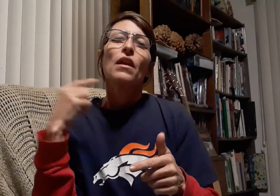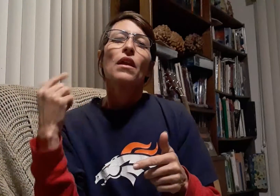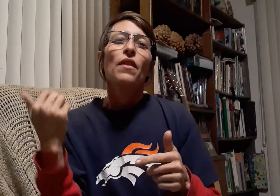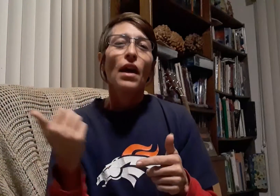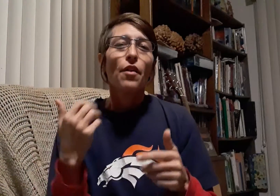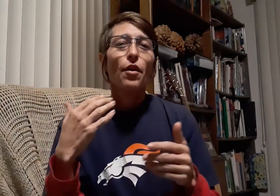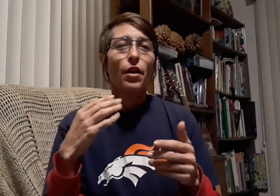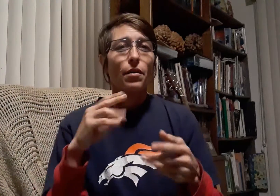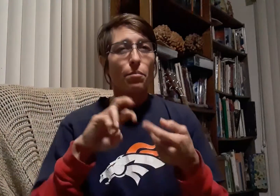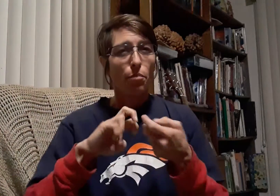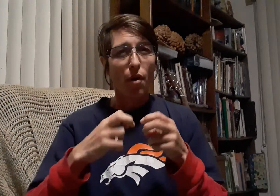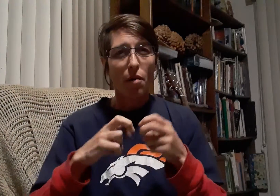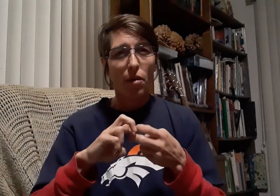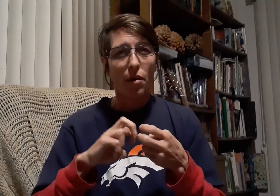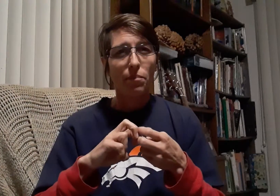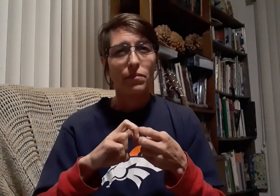The other problem